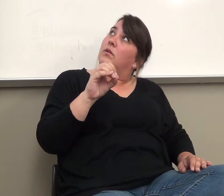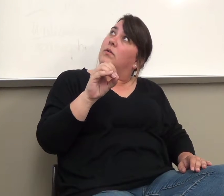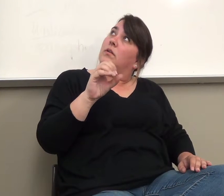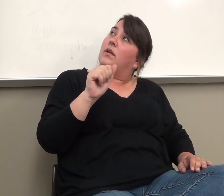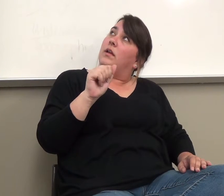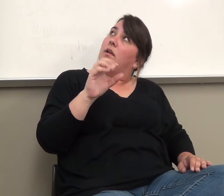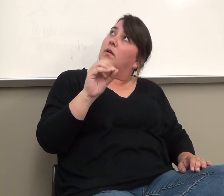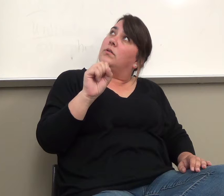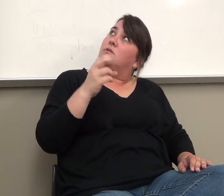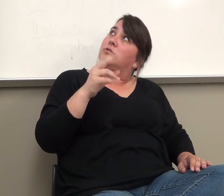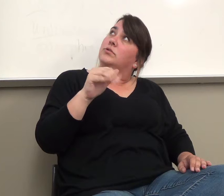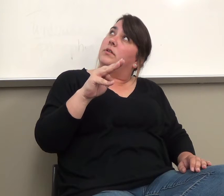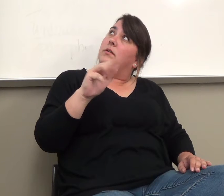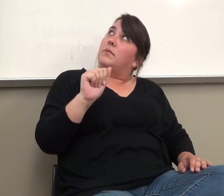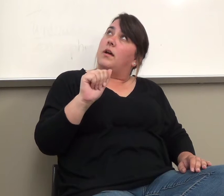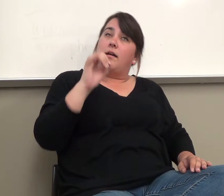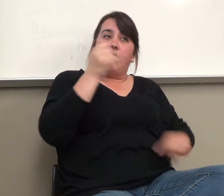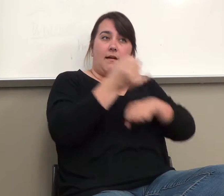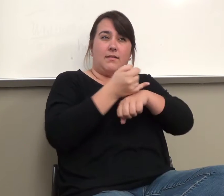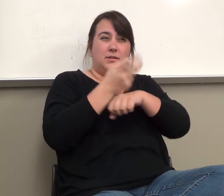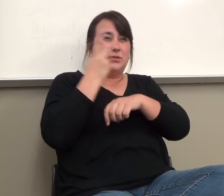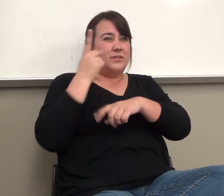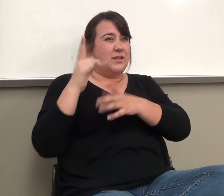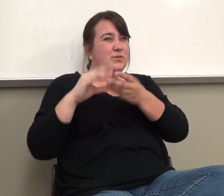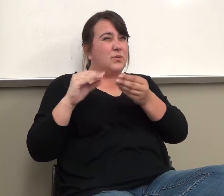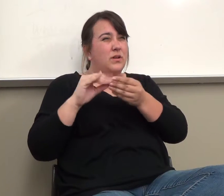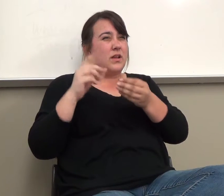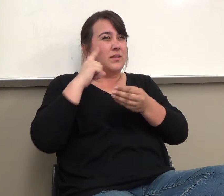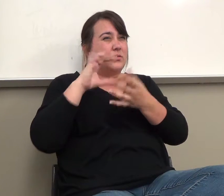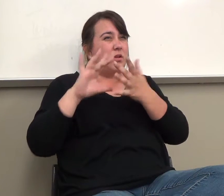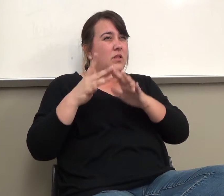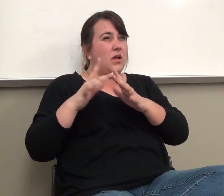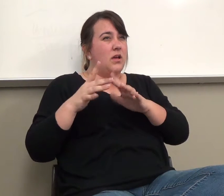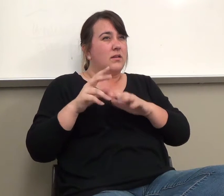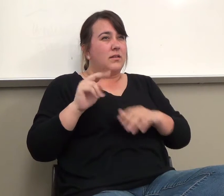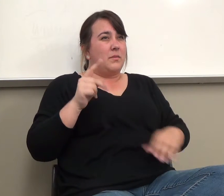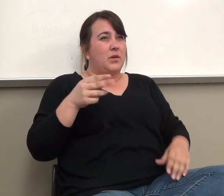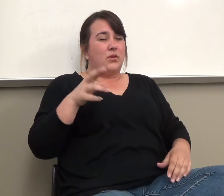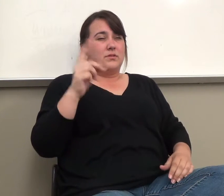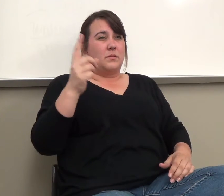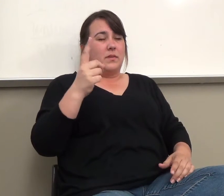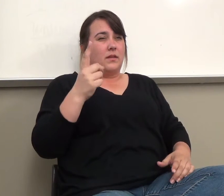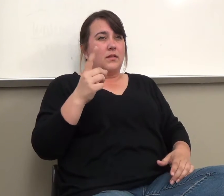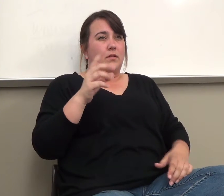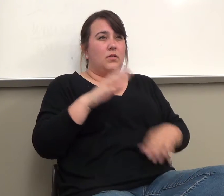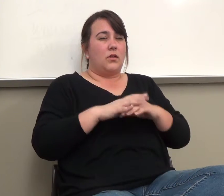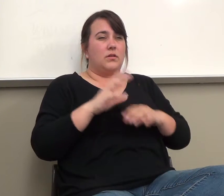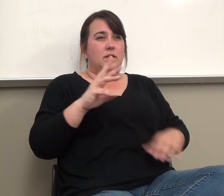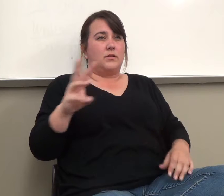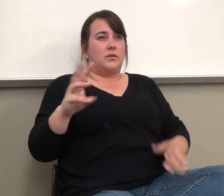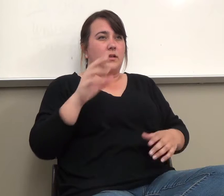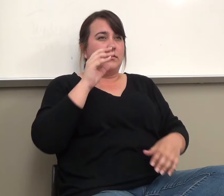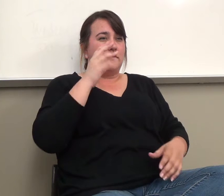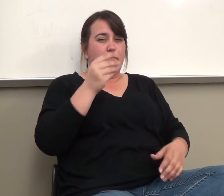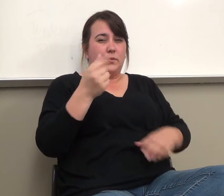Did anybody see this story? I think it was on the NPR or something on the web the other day. There's this island up